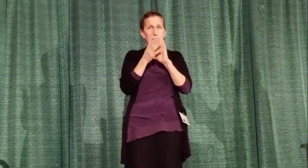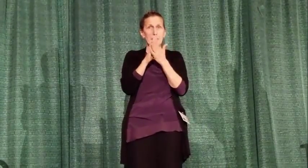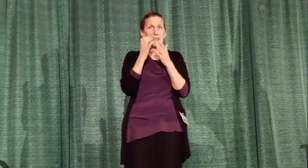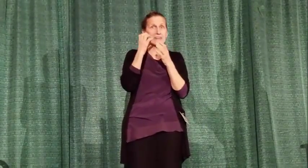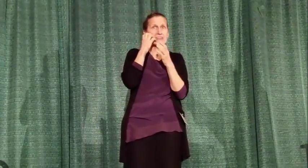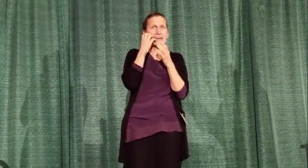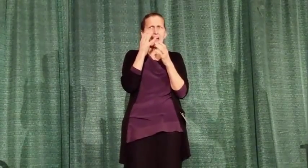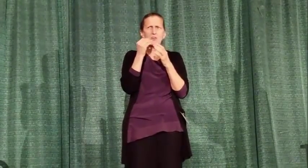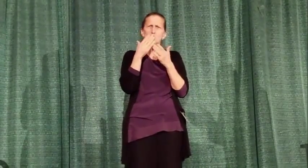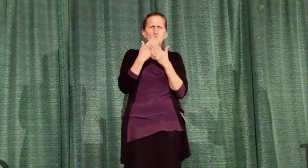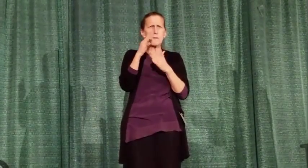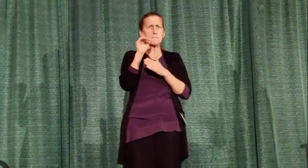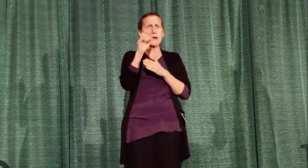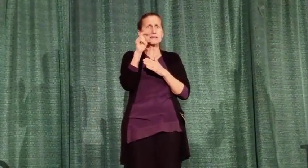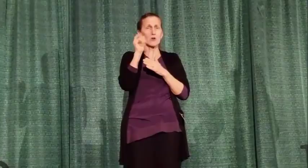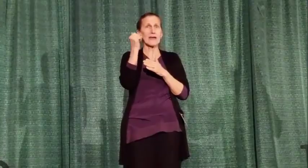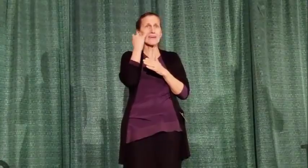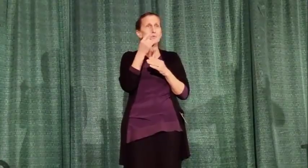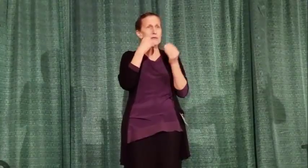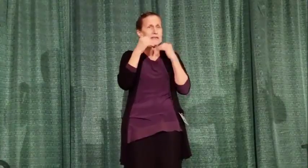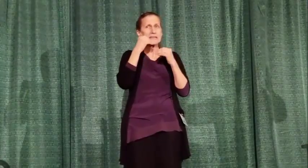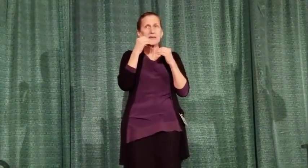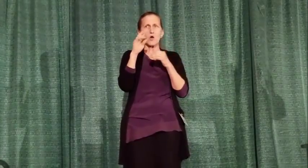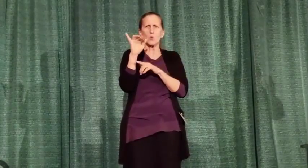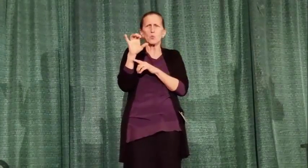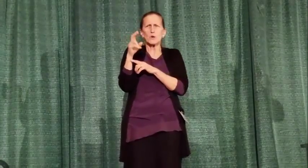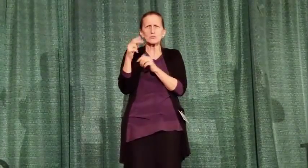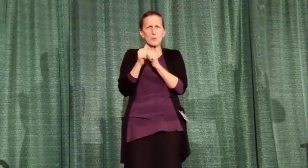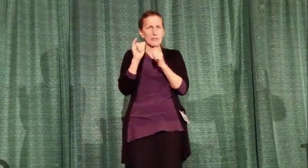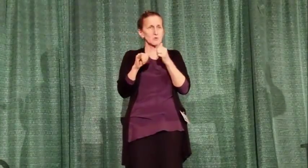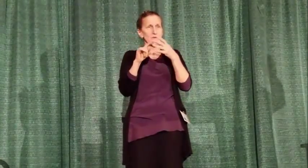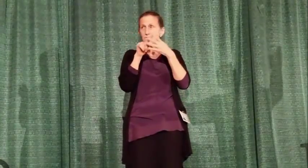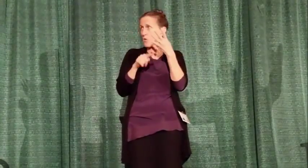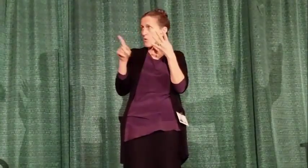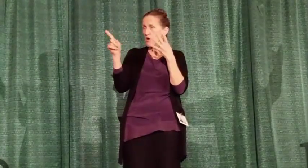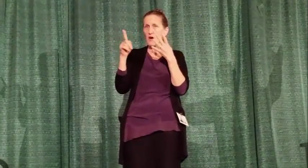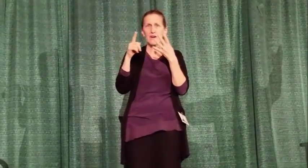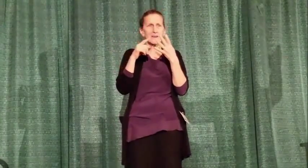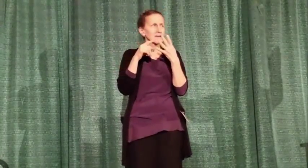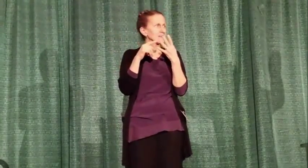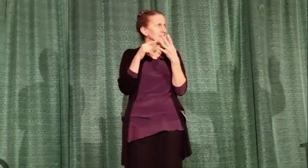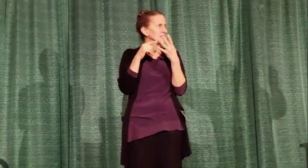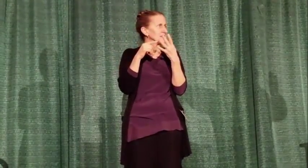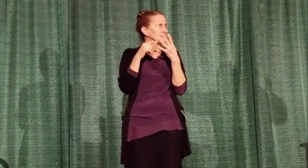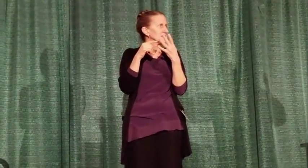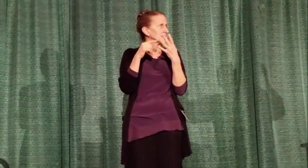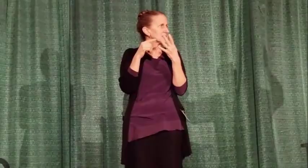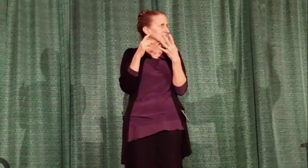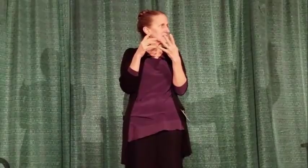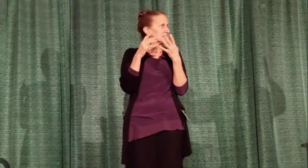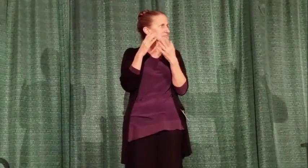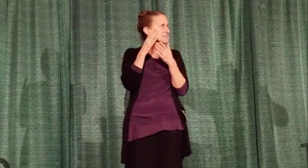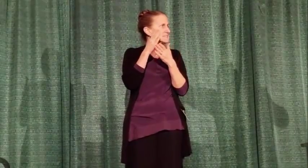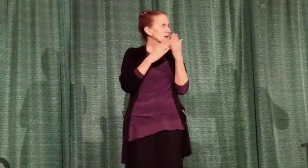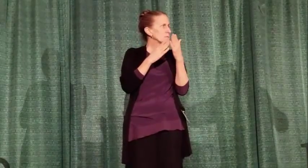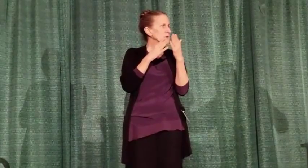bacteria in the gut when you eat a diet that has rich in these 4 foods, these 2 cooked foods and these 2 raw foods, or these 2 raw